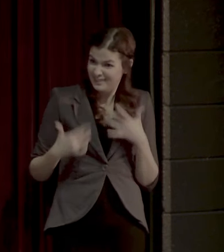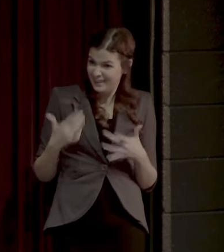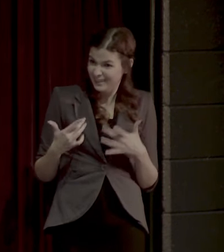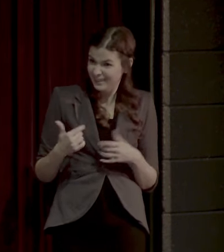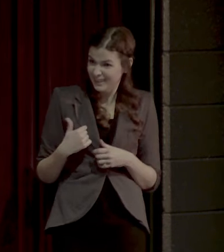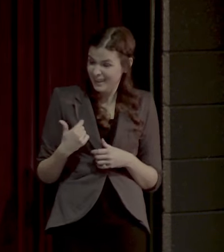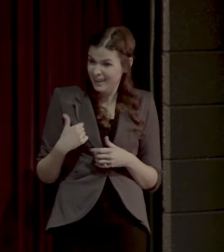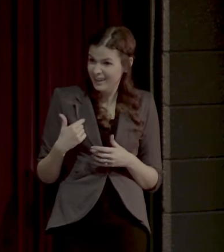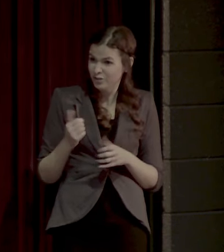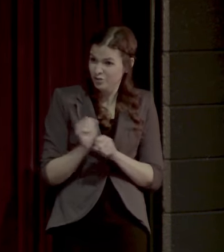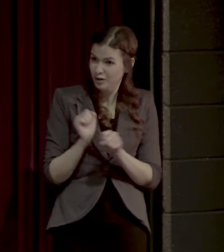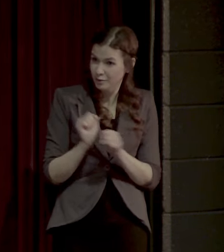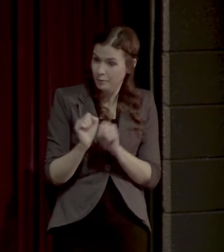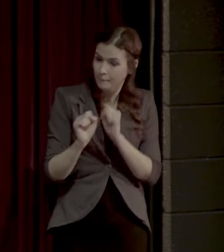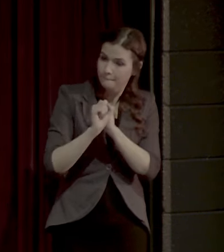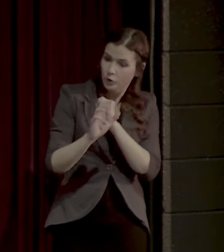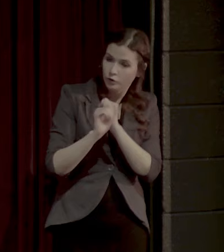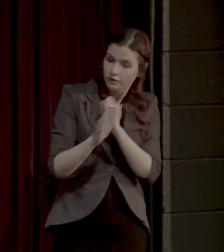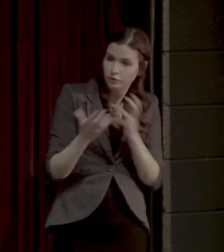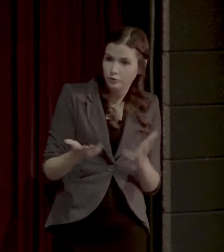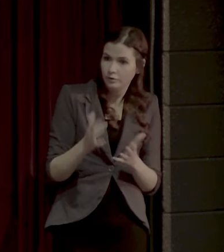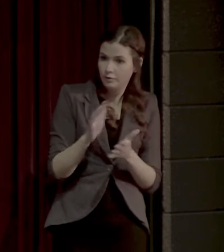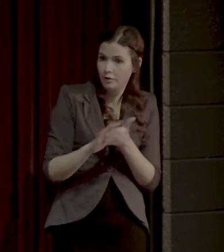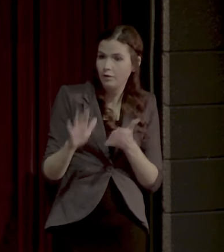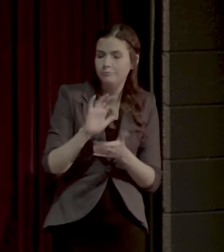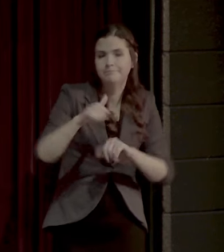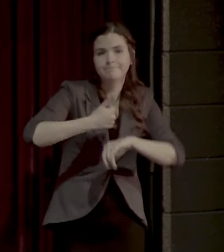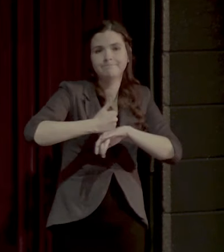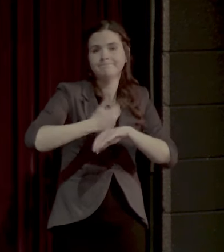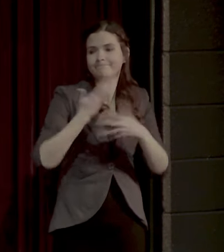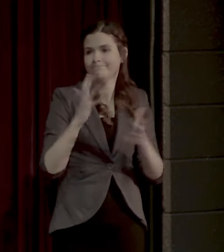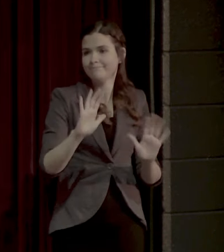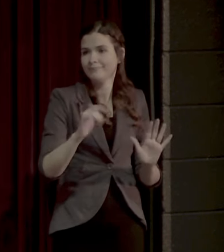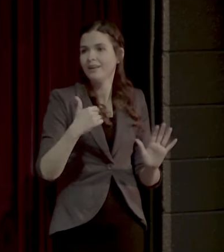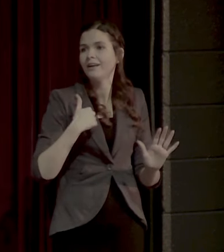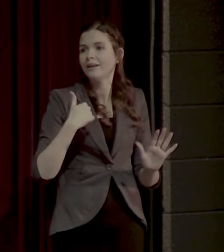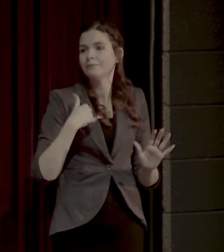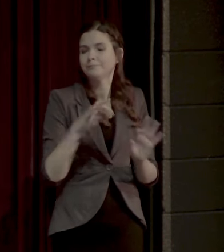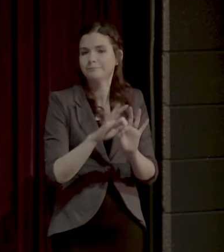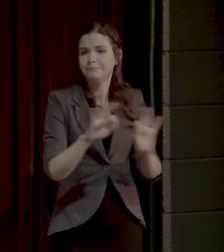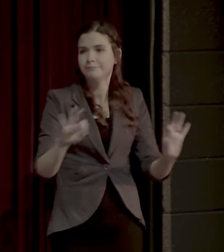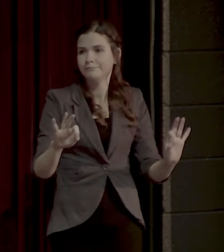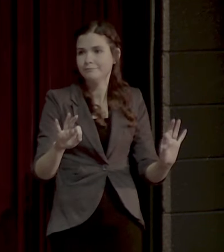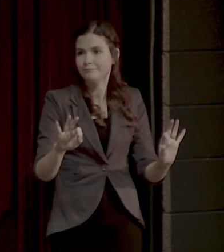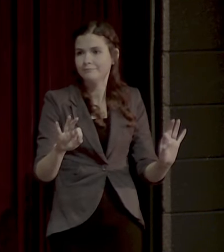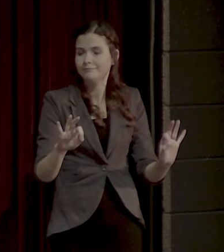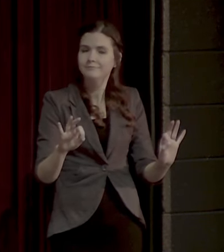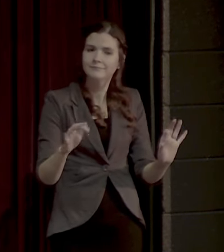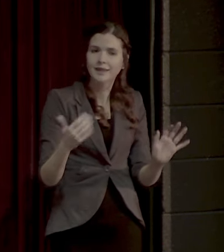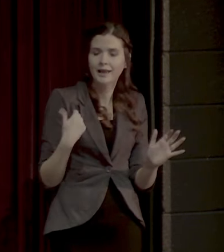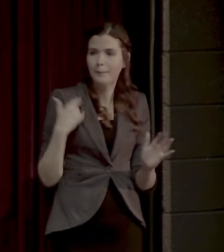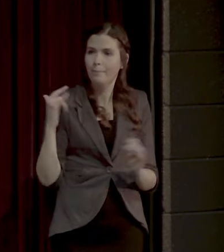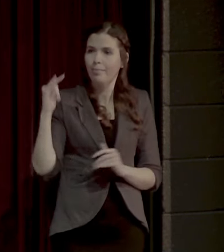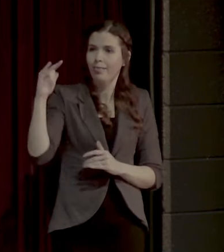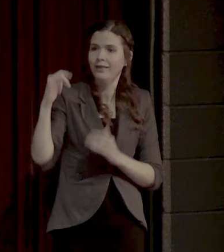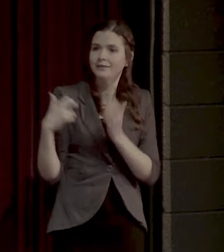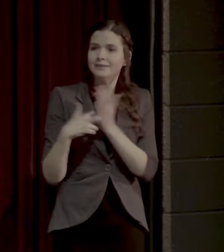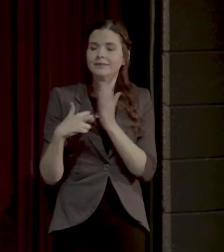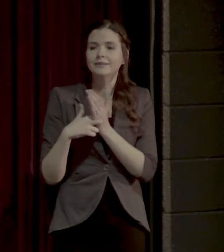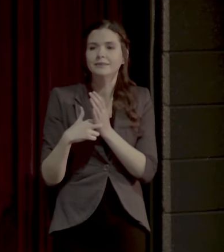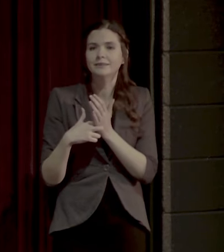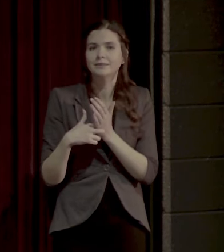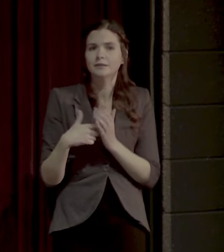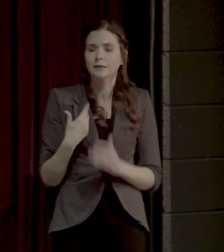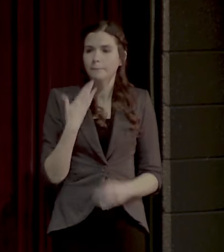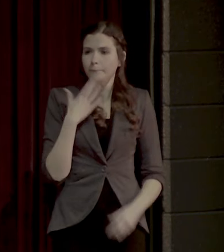I had a position doing marketing here at the college all lined up, and so I got my diploma, I got my plane ticket, and then I